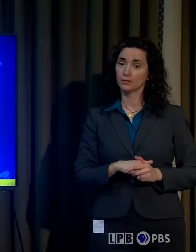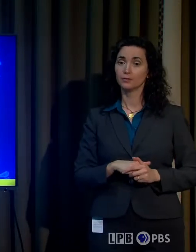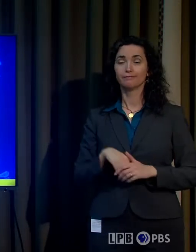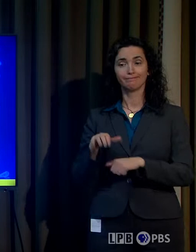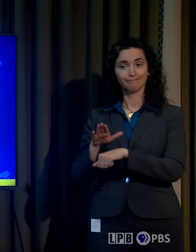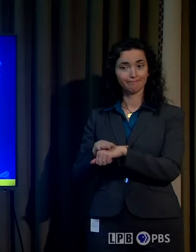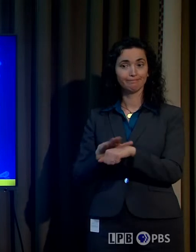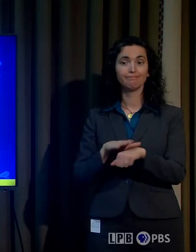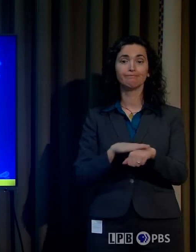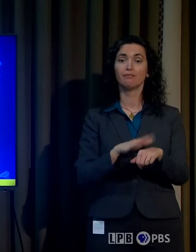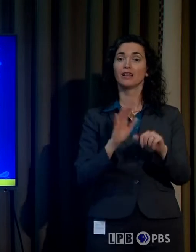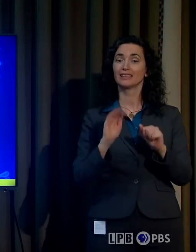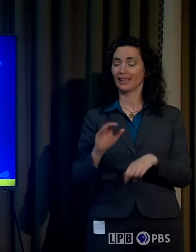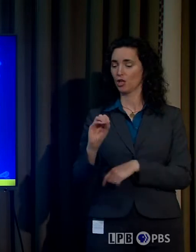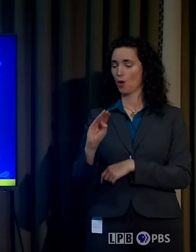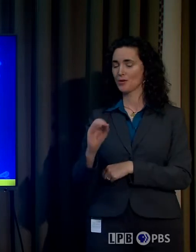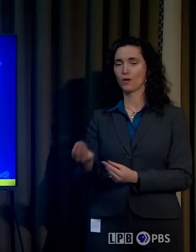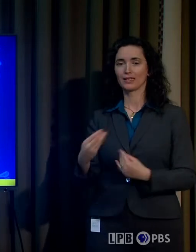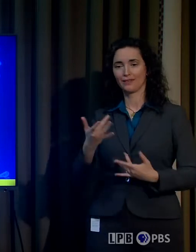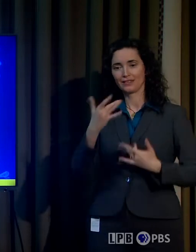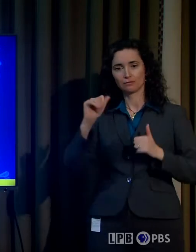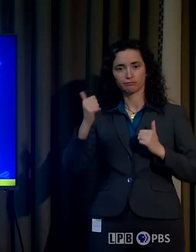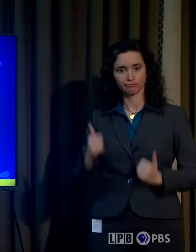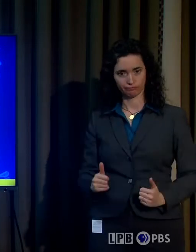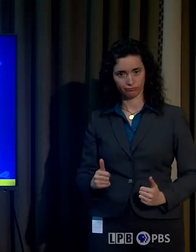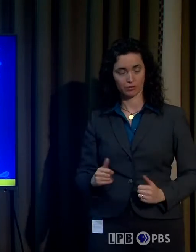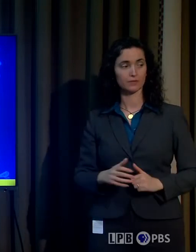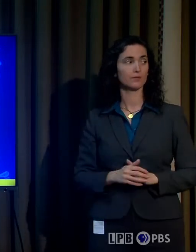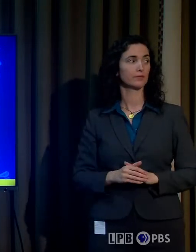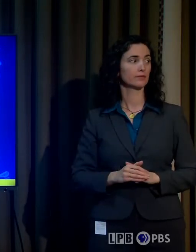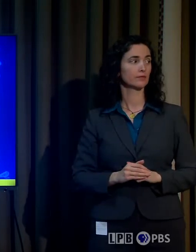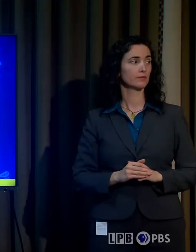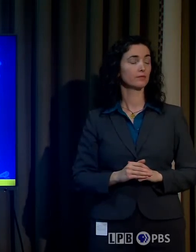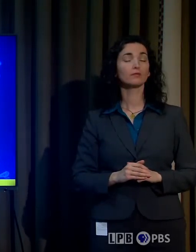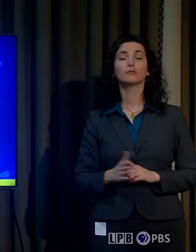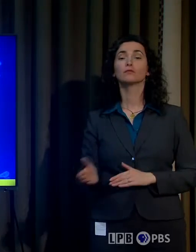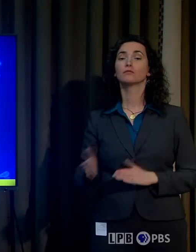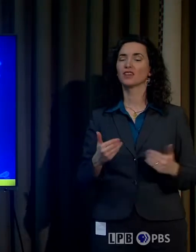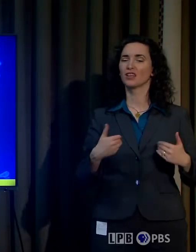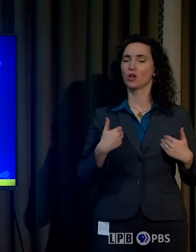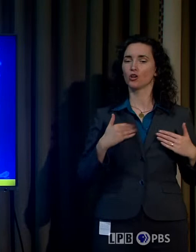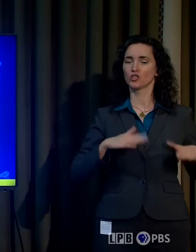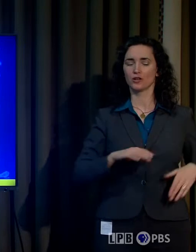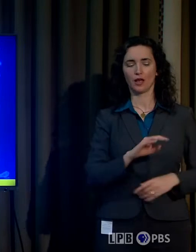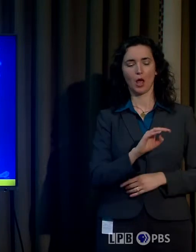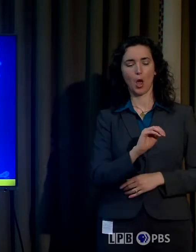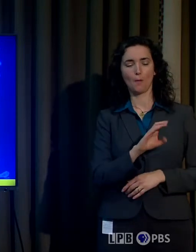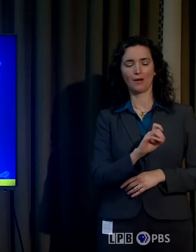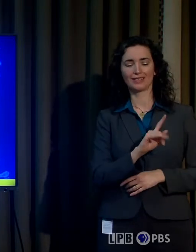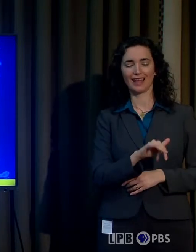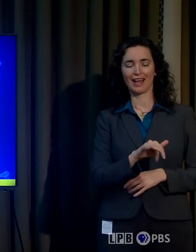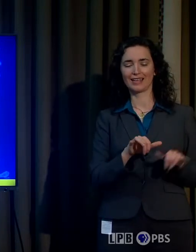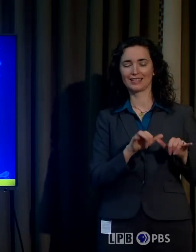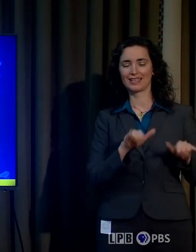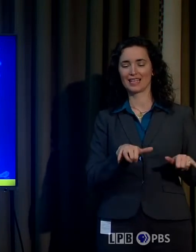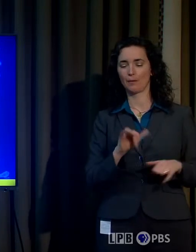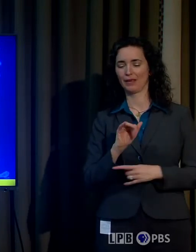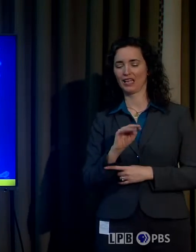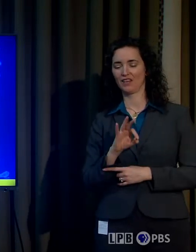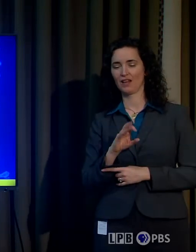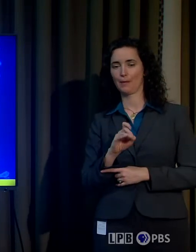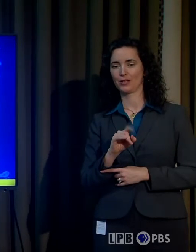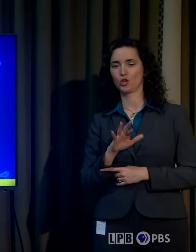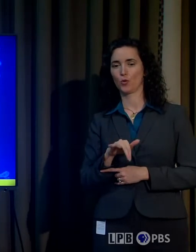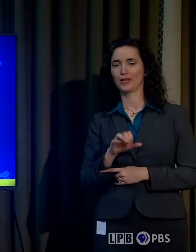a warning. We added 4 new cases of multisystem inflammatory syndrome in children this week. 3 of